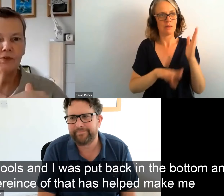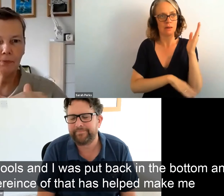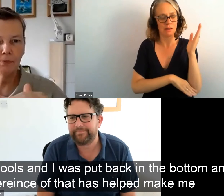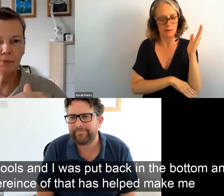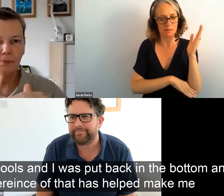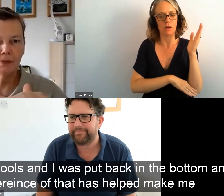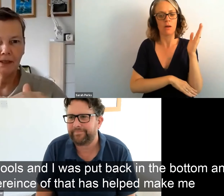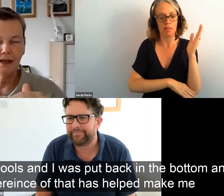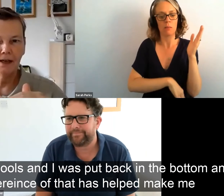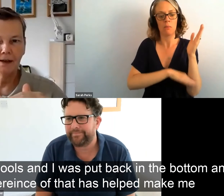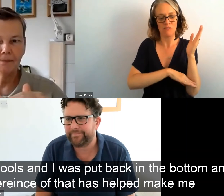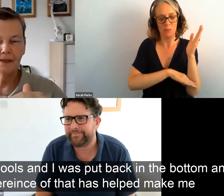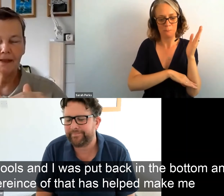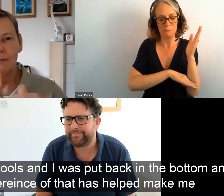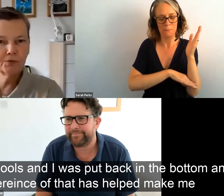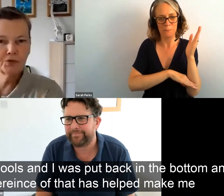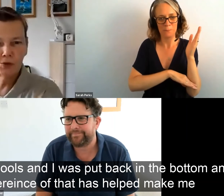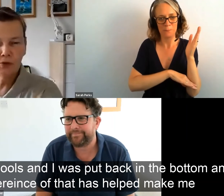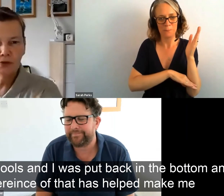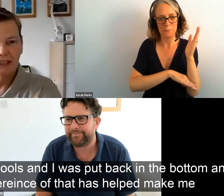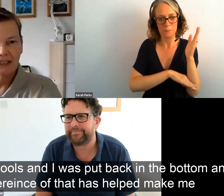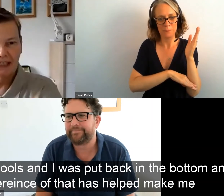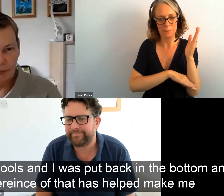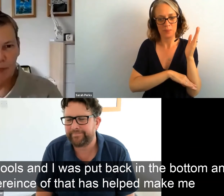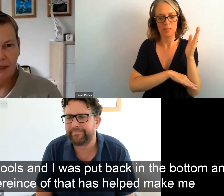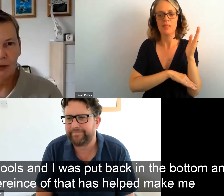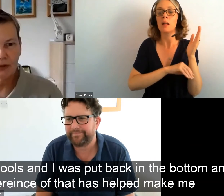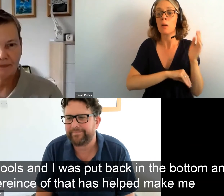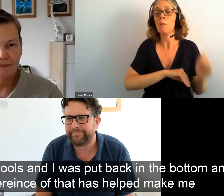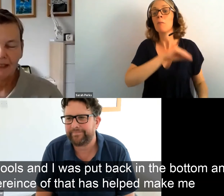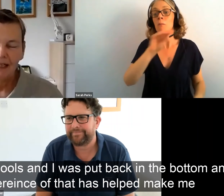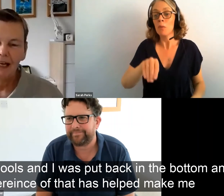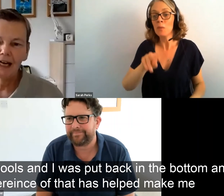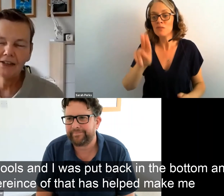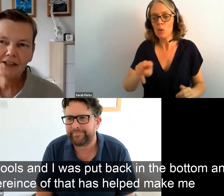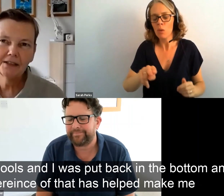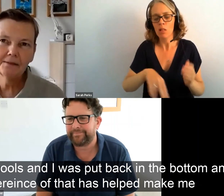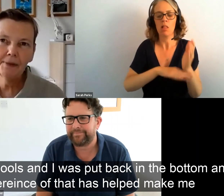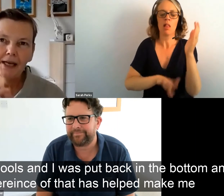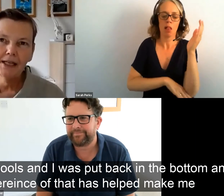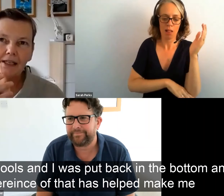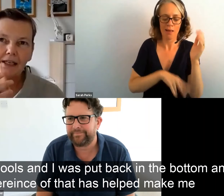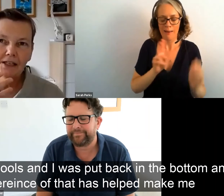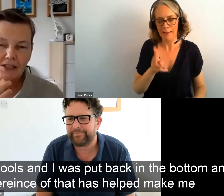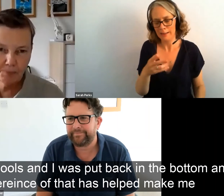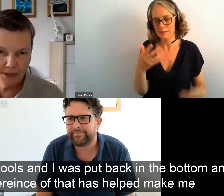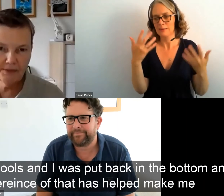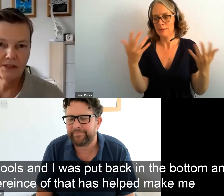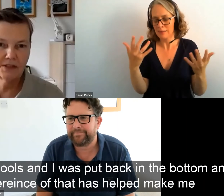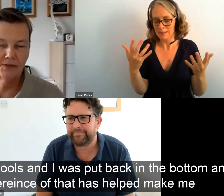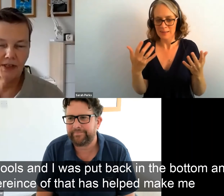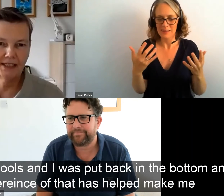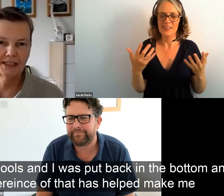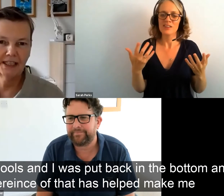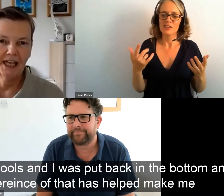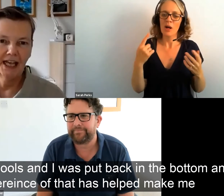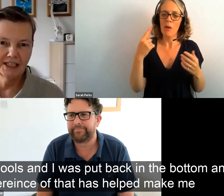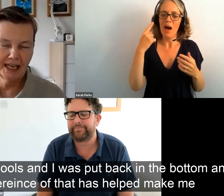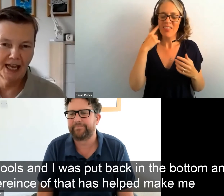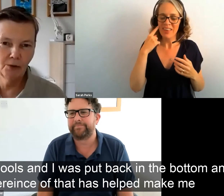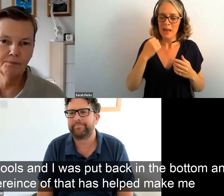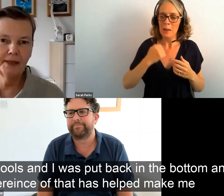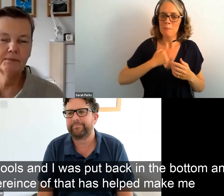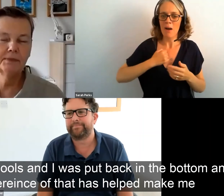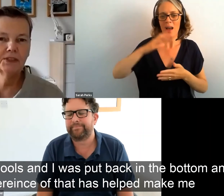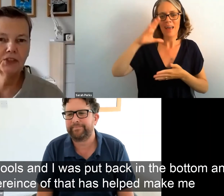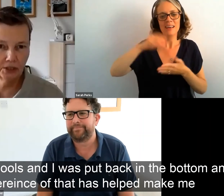moved up, we moved schools, and then again I was put back in the bottom. And I think my